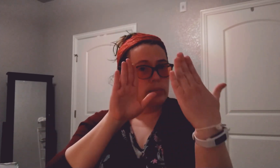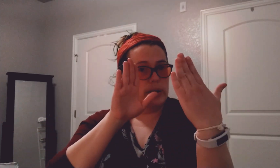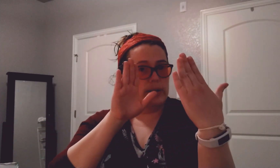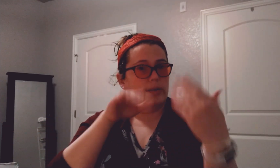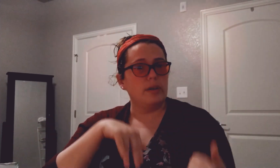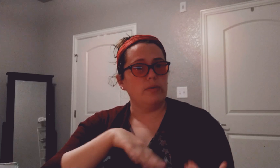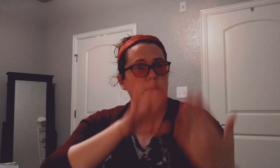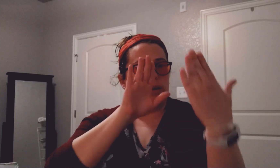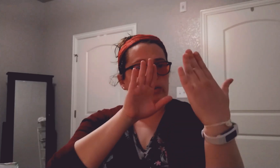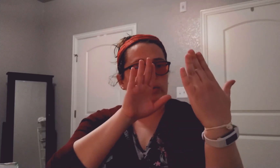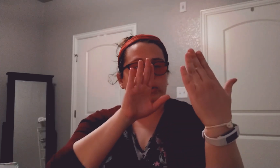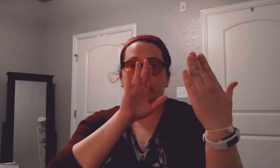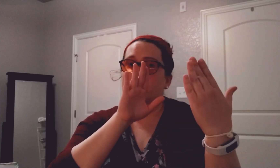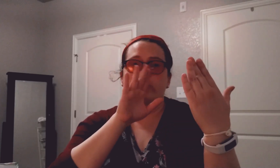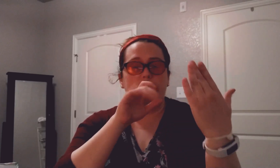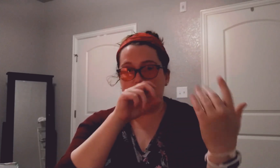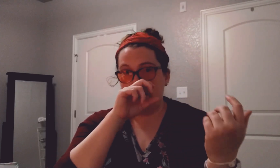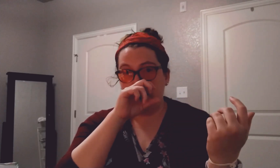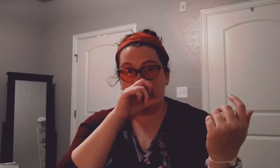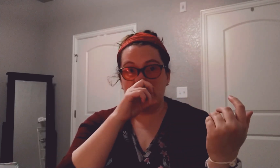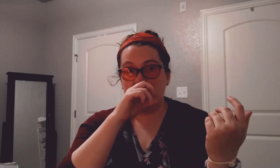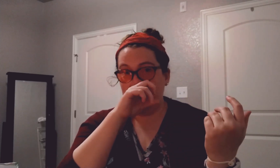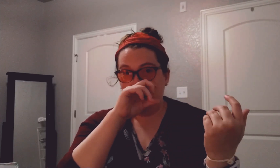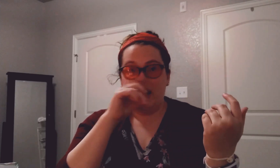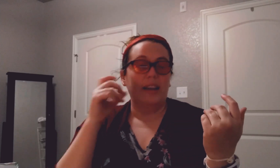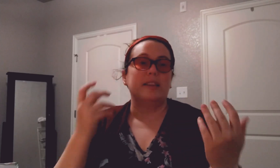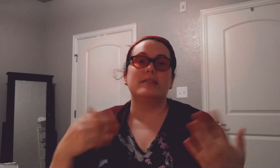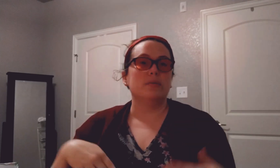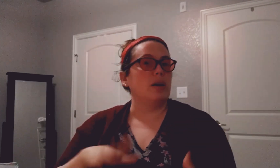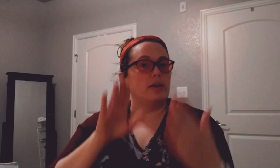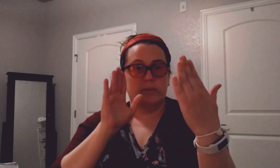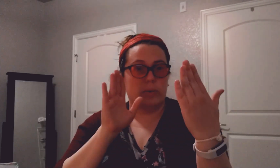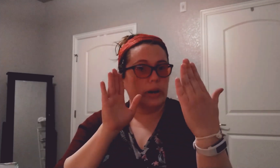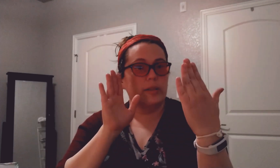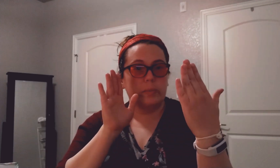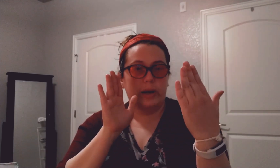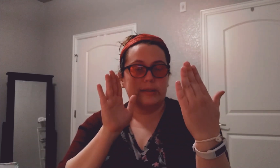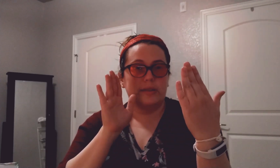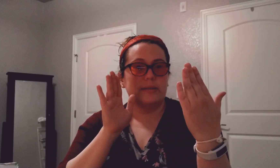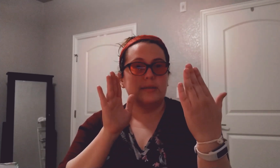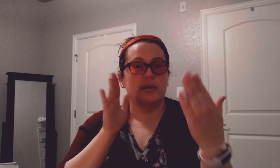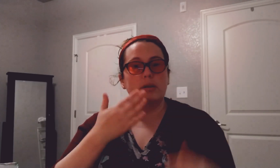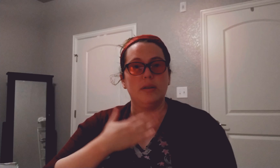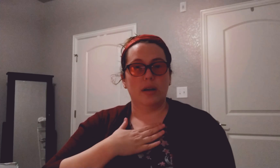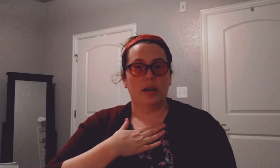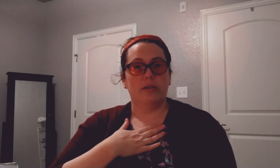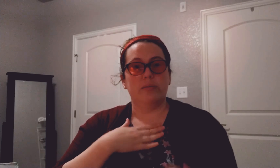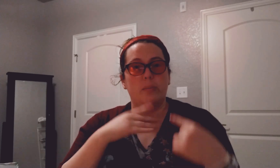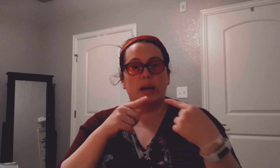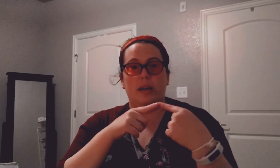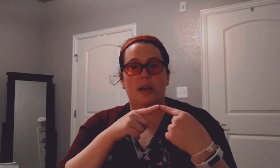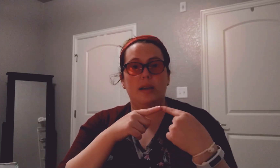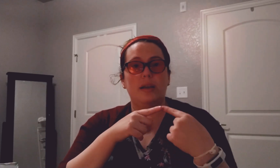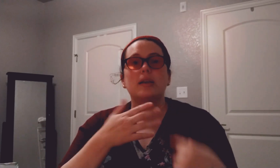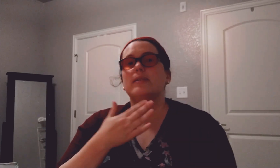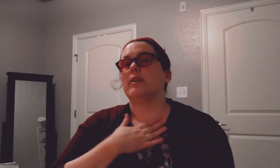This is confront, or to come face to face. And this is what I used for in the presence of my. So